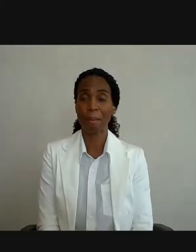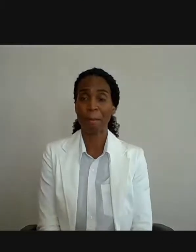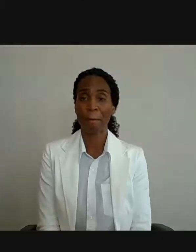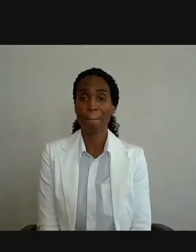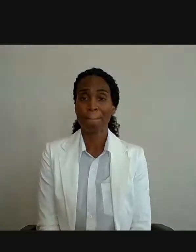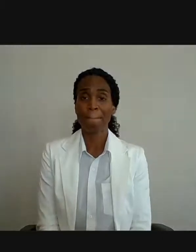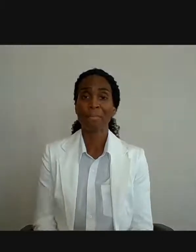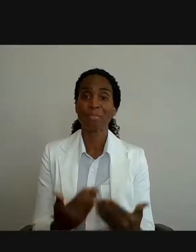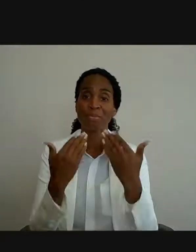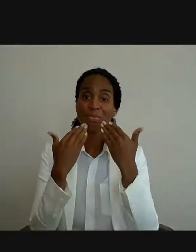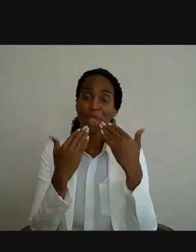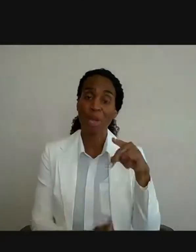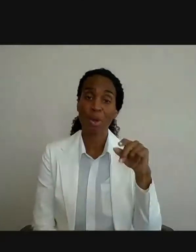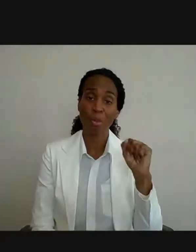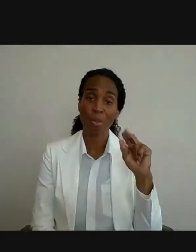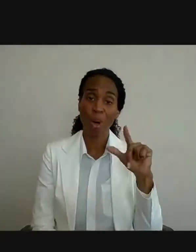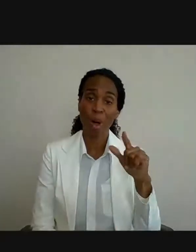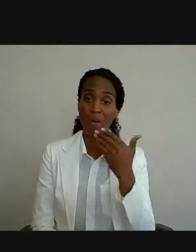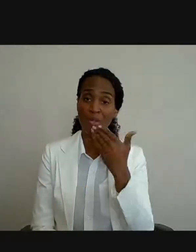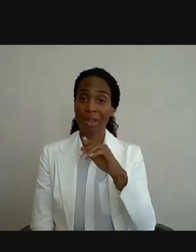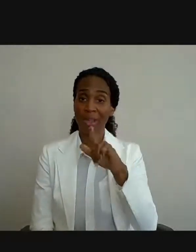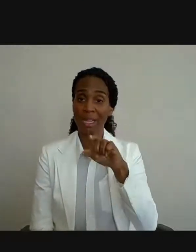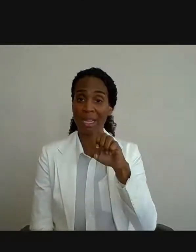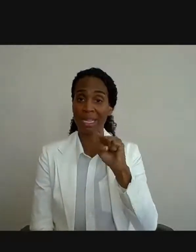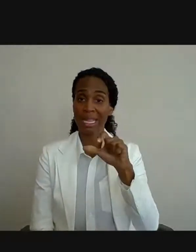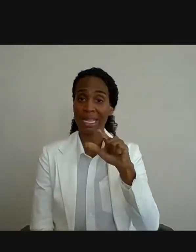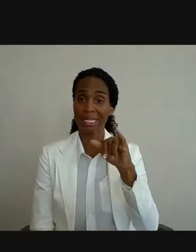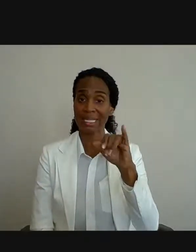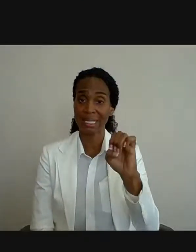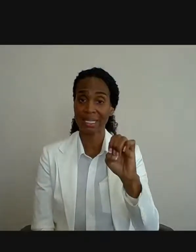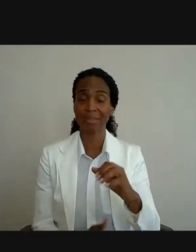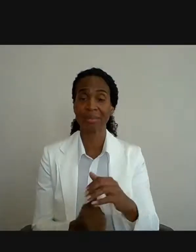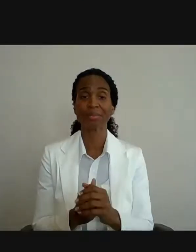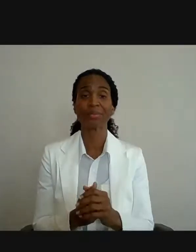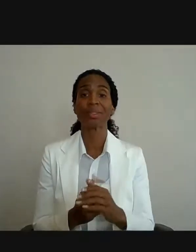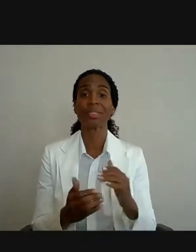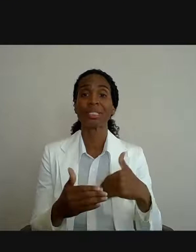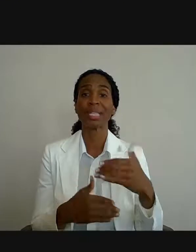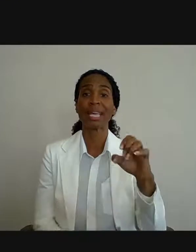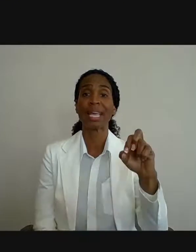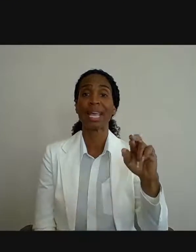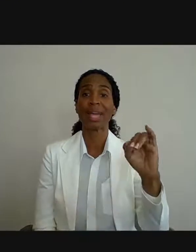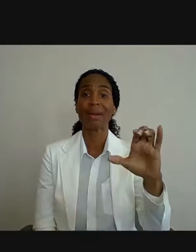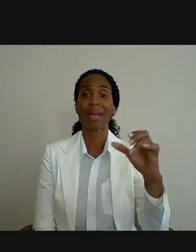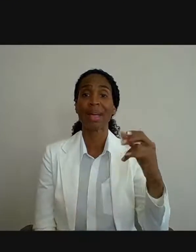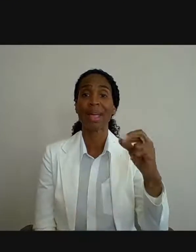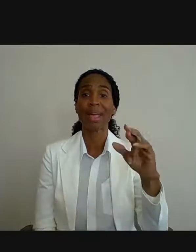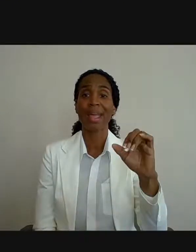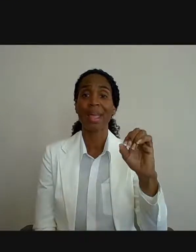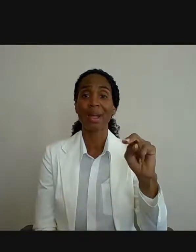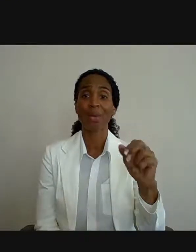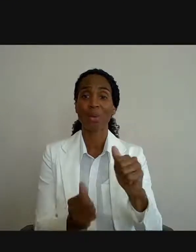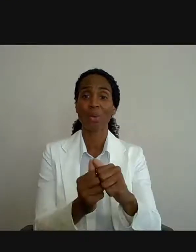Thank you, Paul, and thank you, Leslie. Our next question is from Erica Heron at IndyStar. Erica.